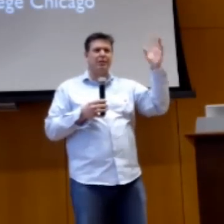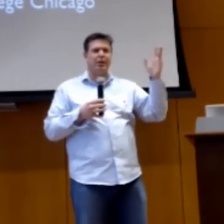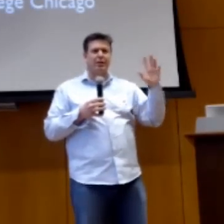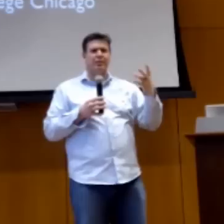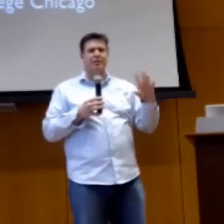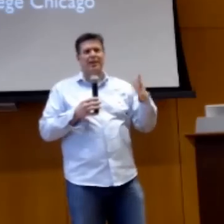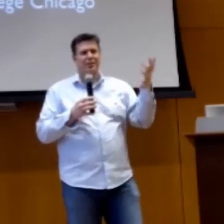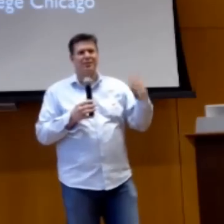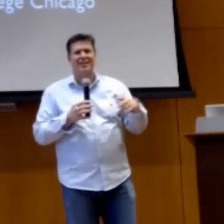era I remember.